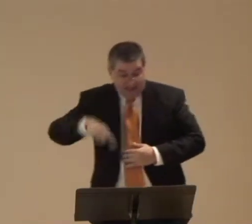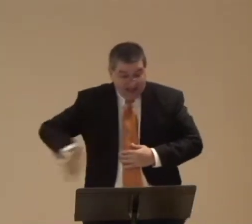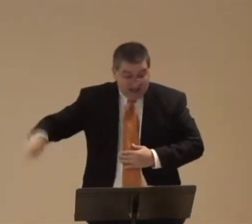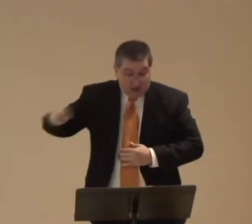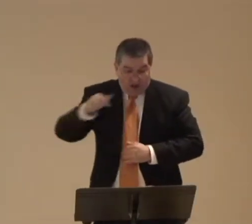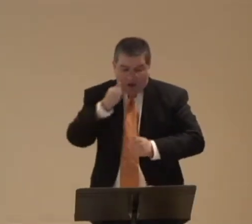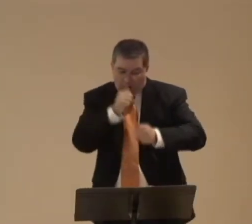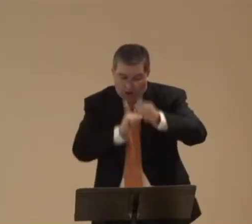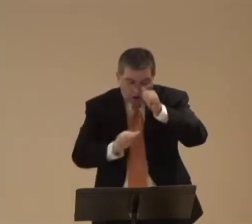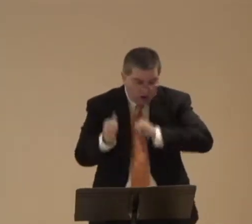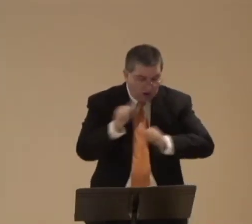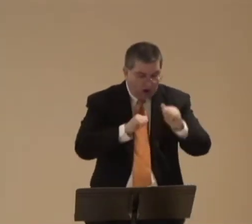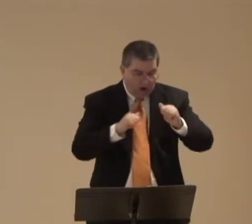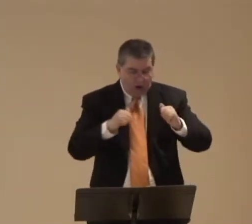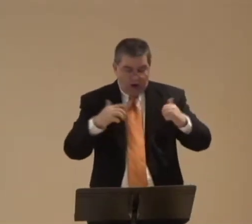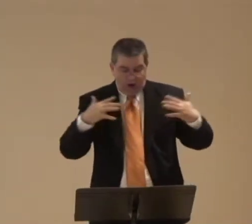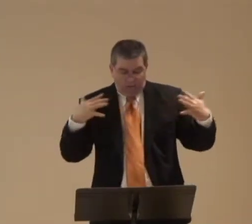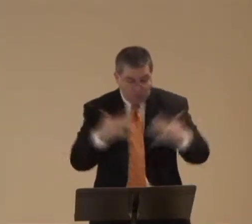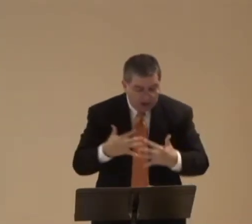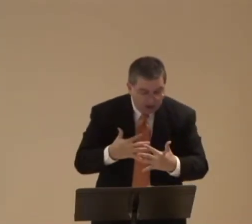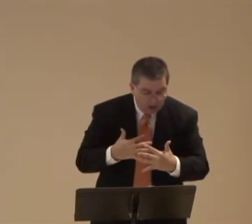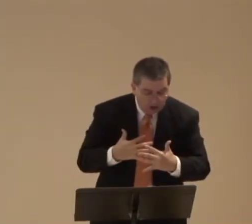sore afraid. And the children of